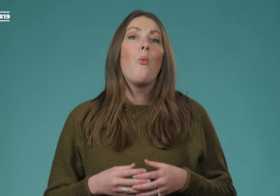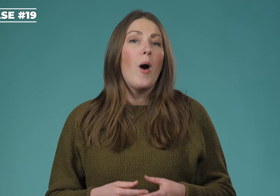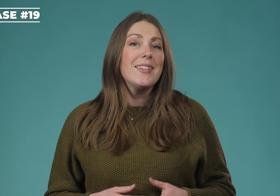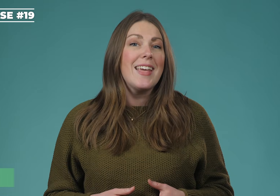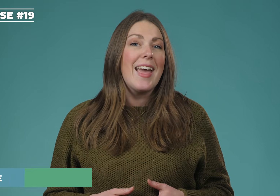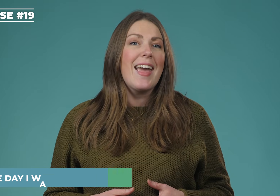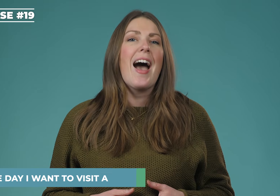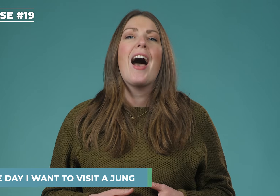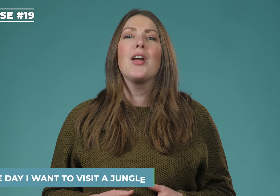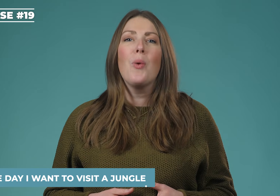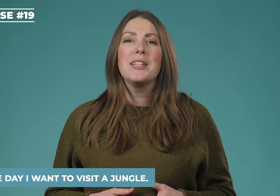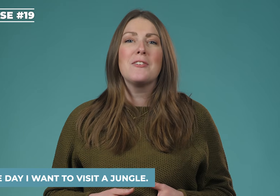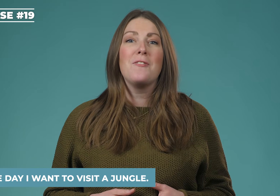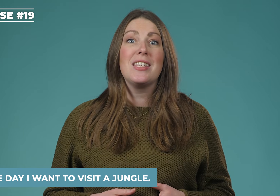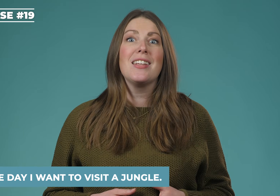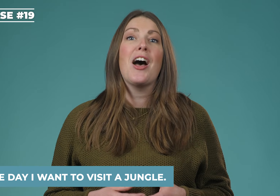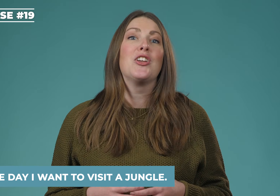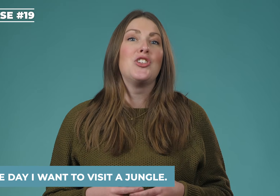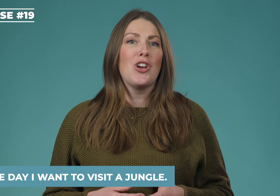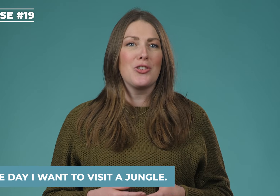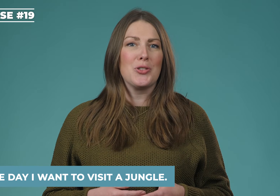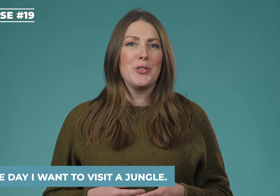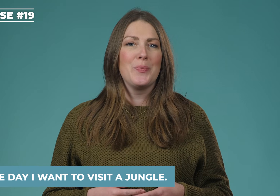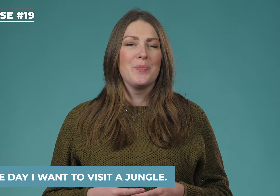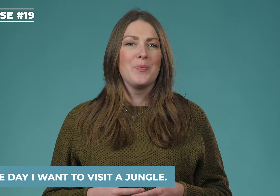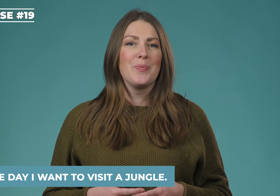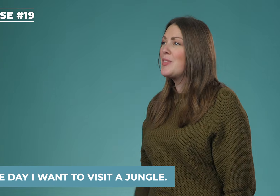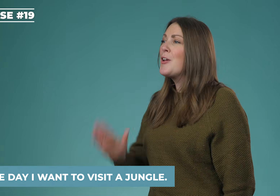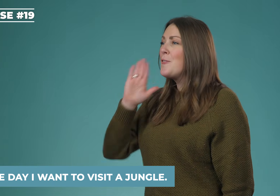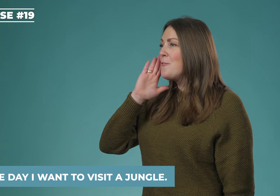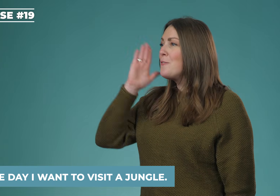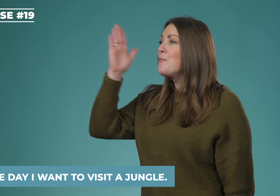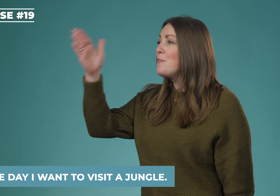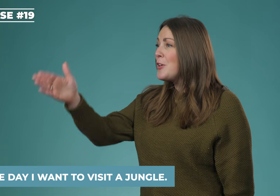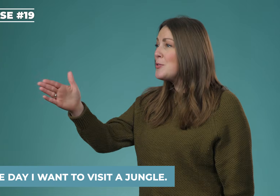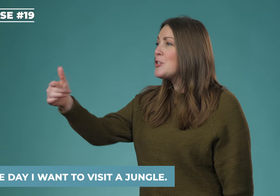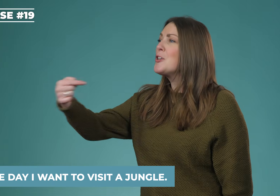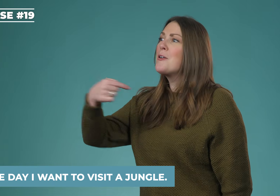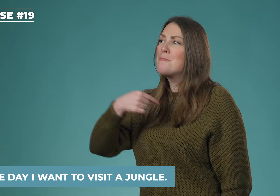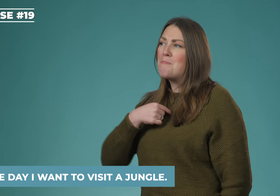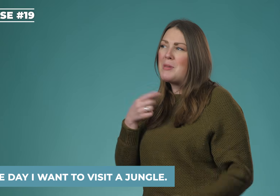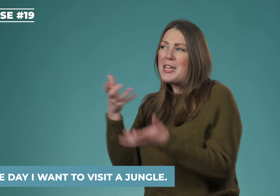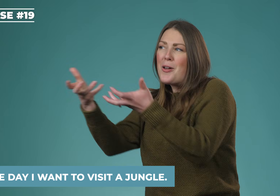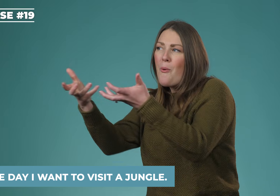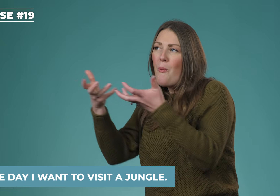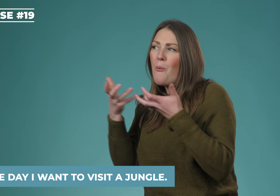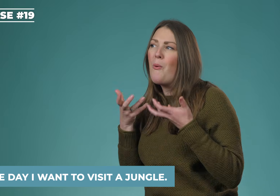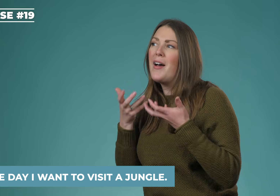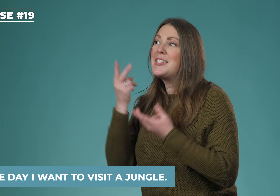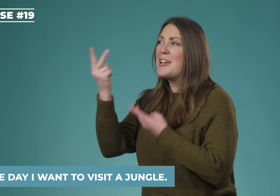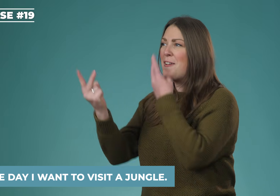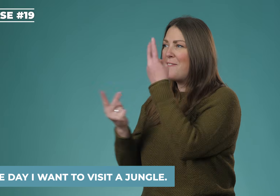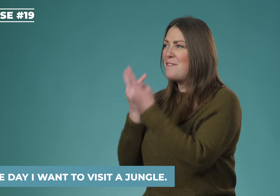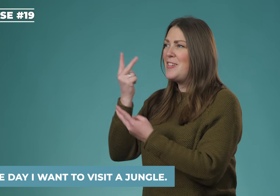One day, I want to visit a jungle. Future, me, want,